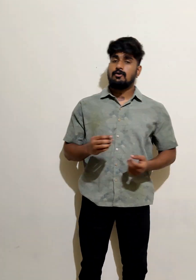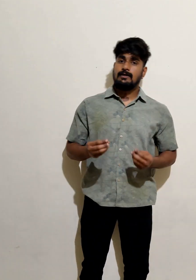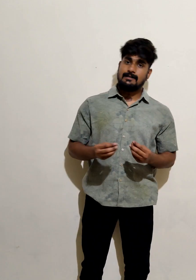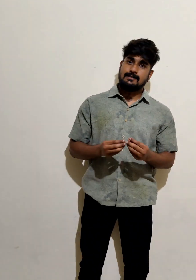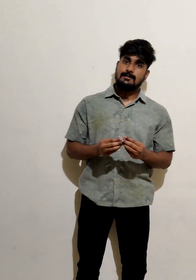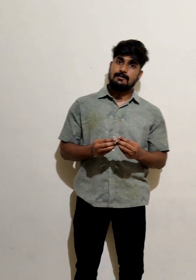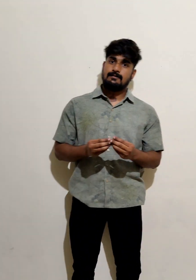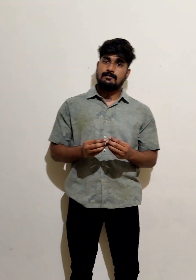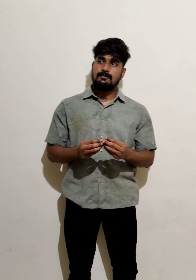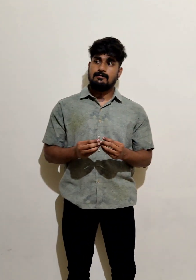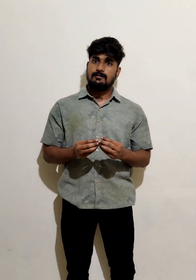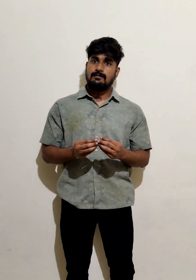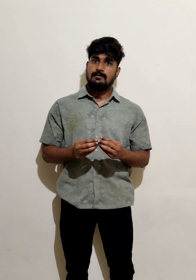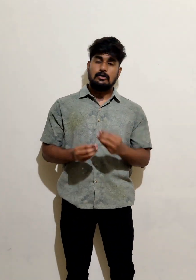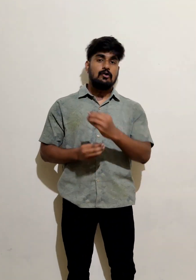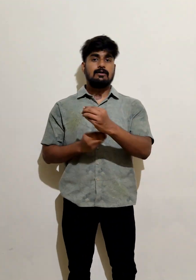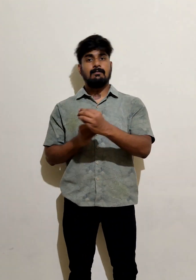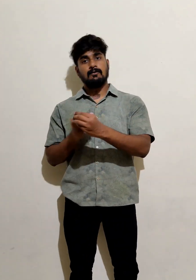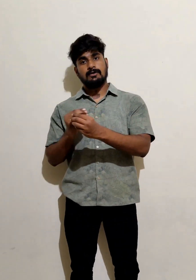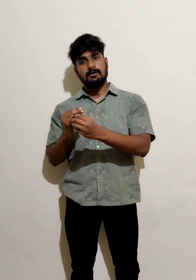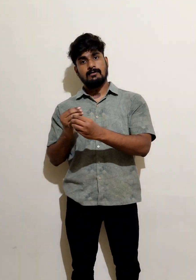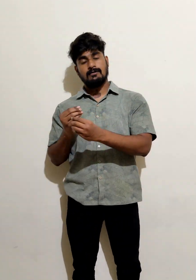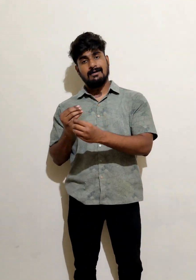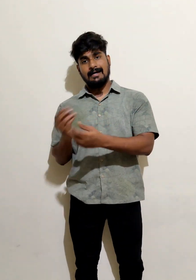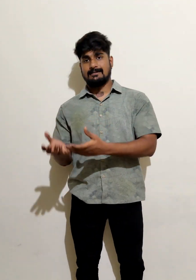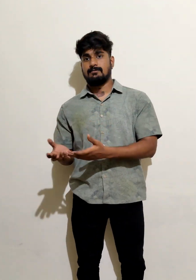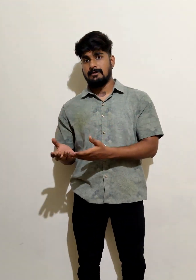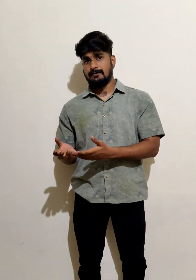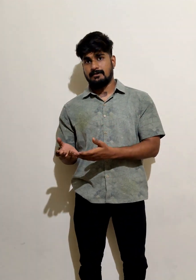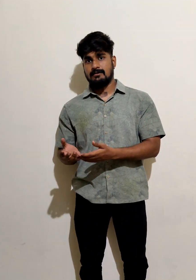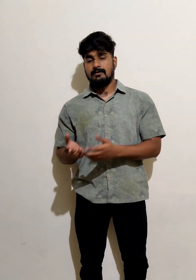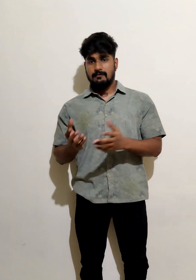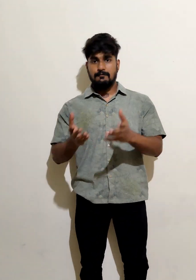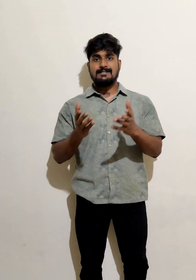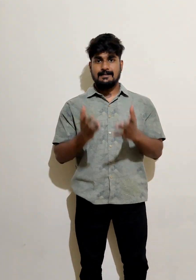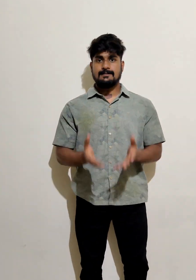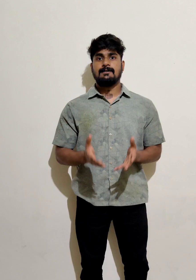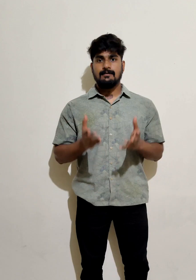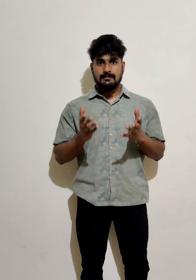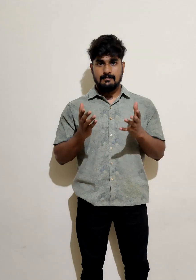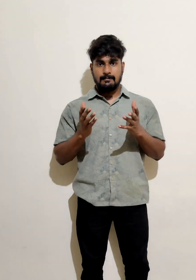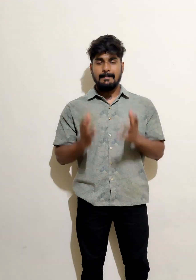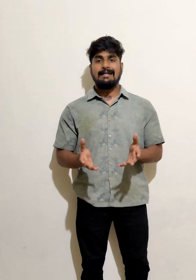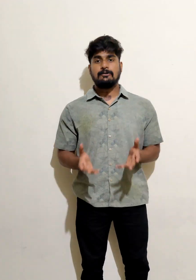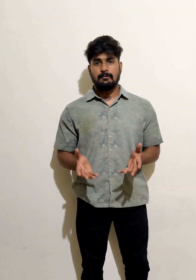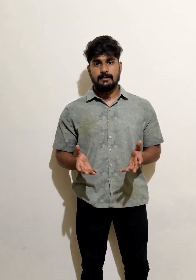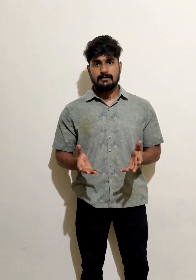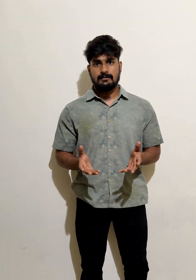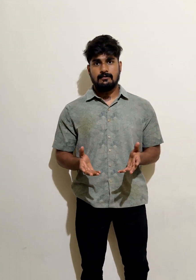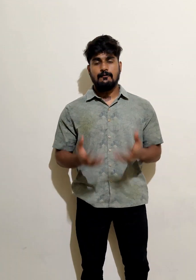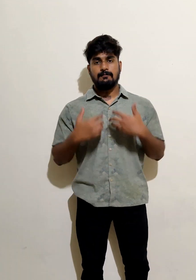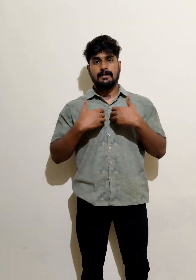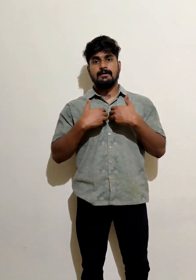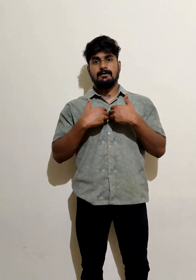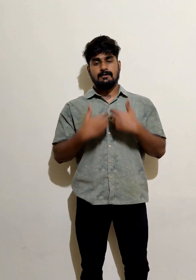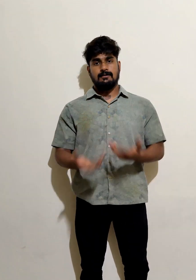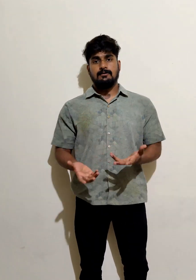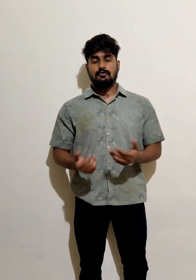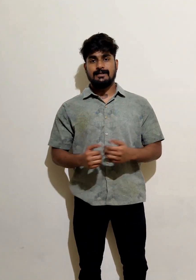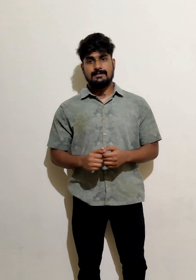So let's talk about the access modifiers, which is the main topic of my today's